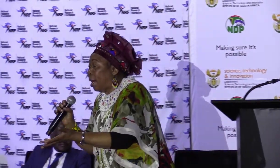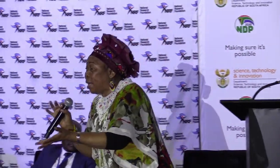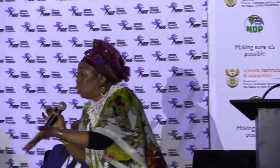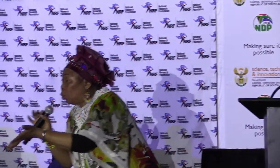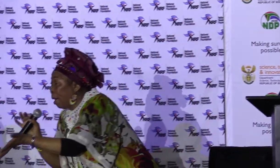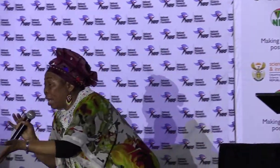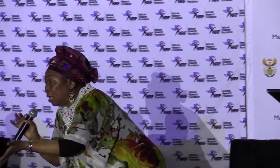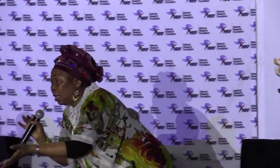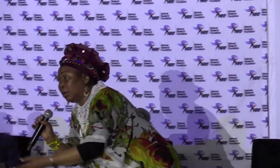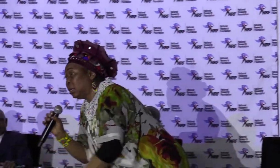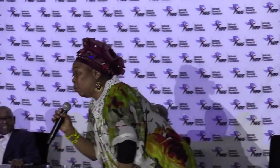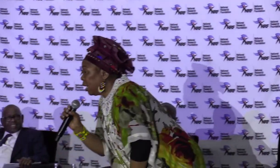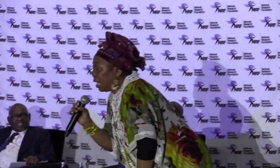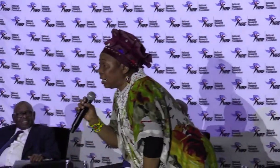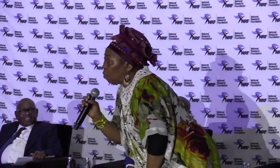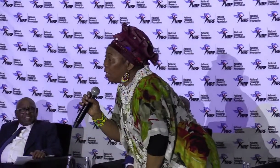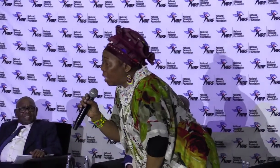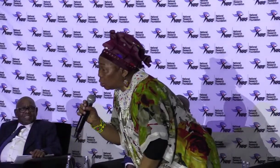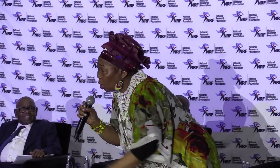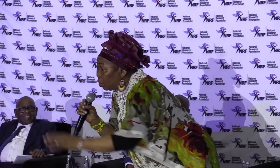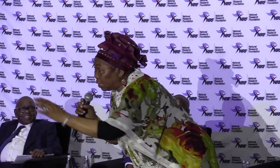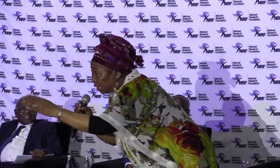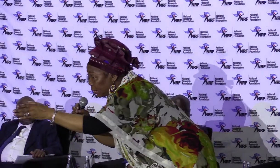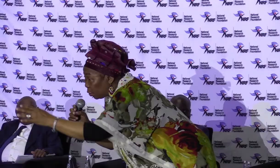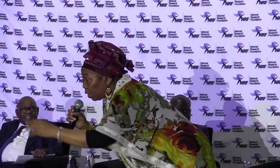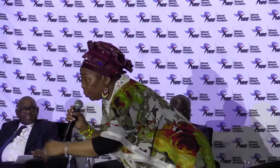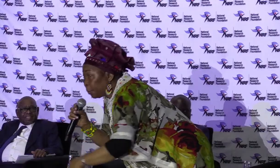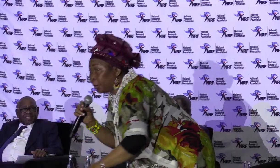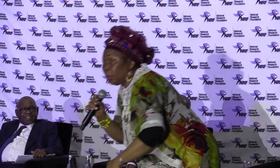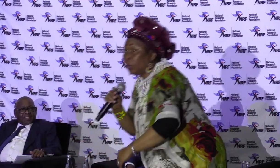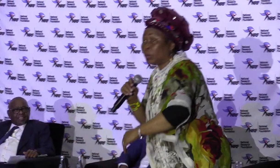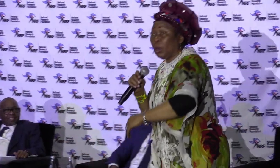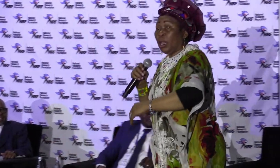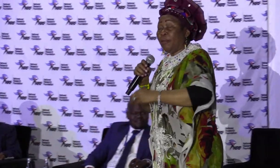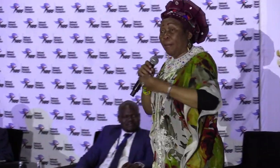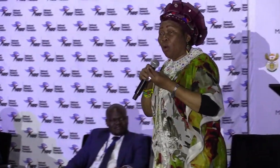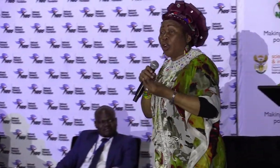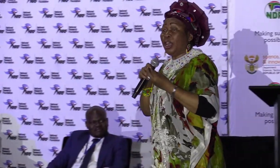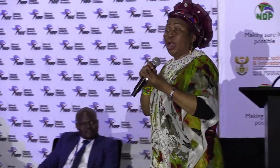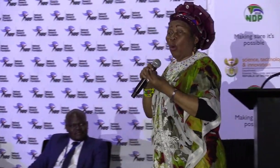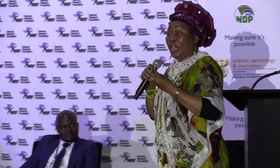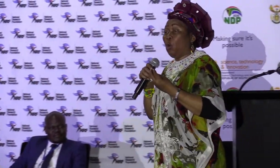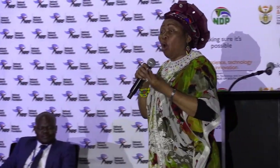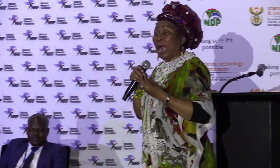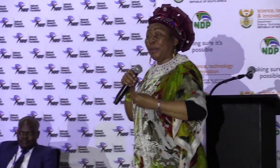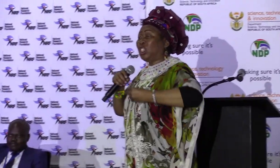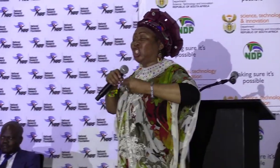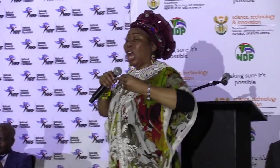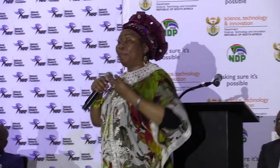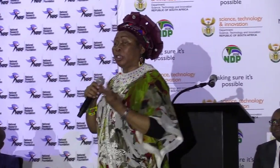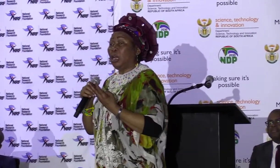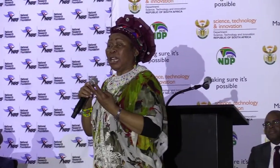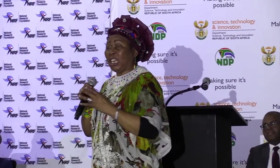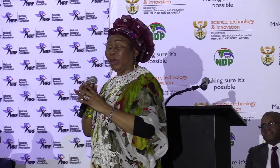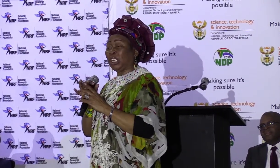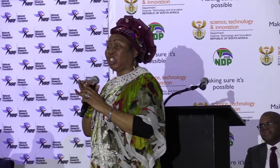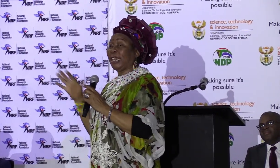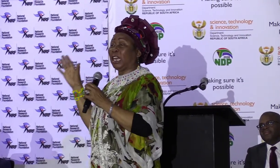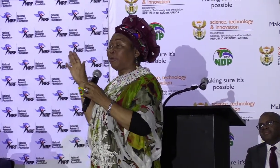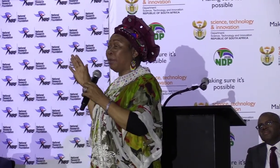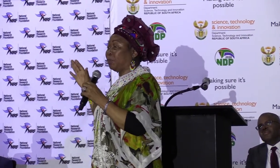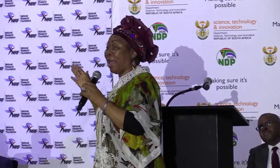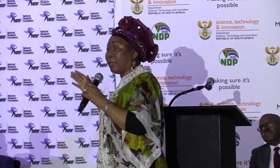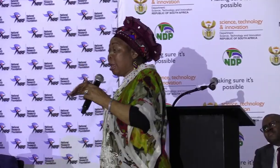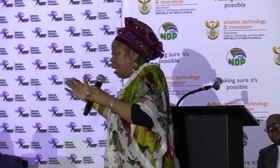Try baba, look baba. Wengane awulale so ibuka ekuseni lento yakho. In the morning, when he woke up, he jumped like he